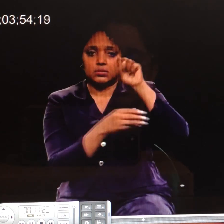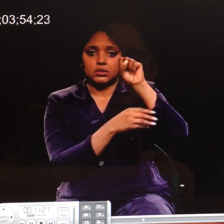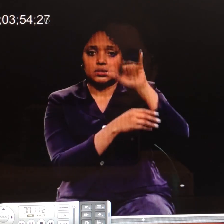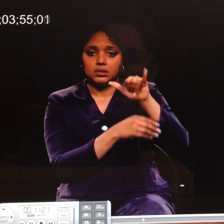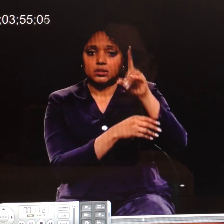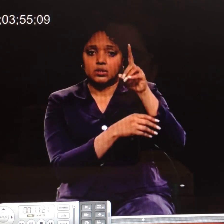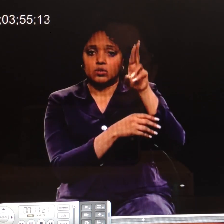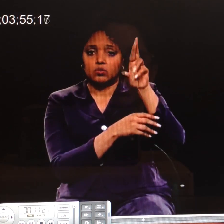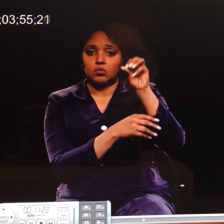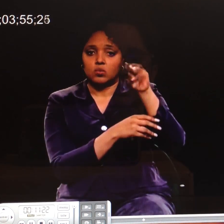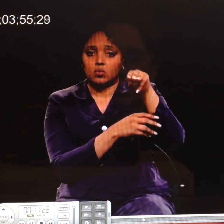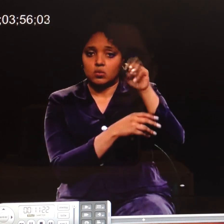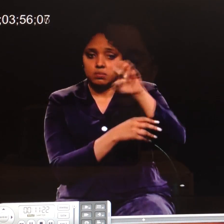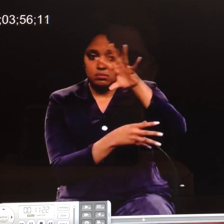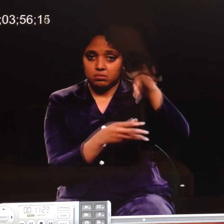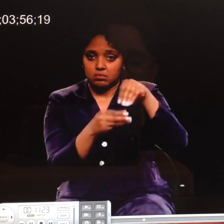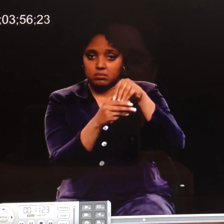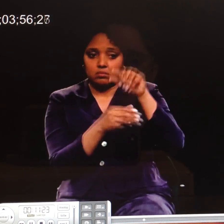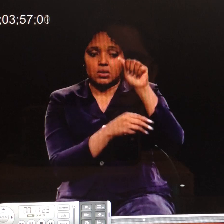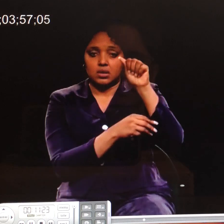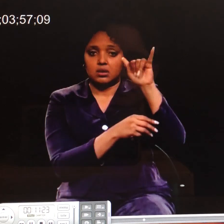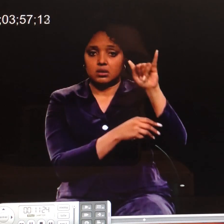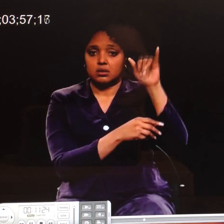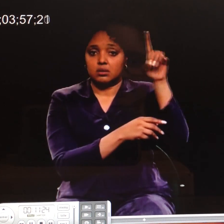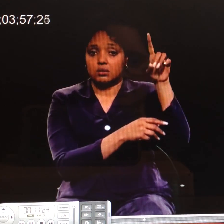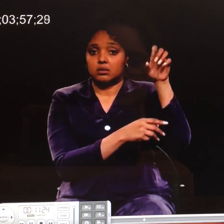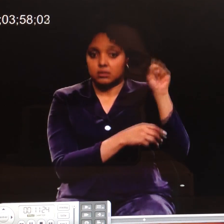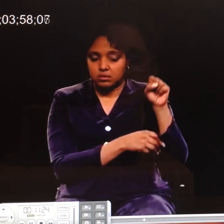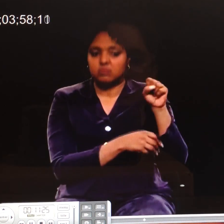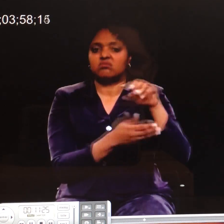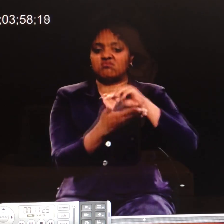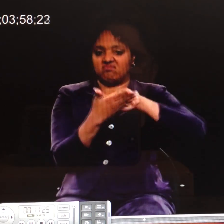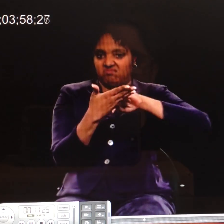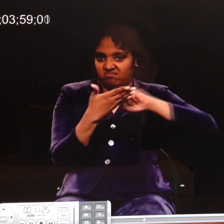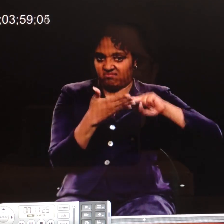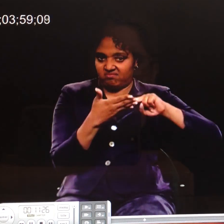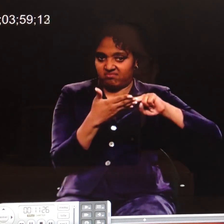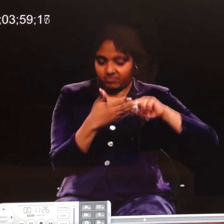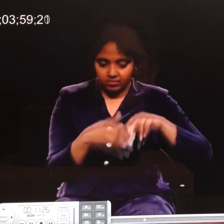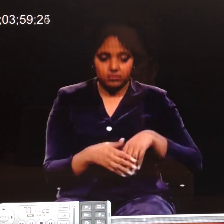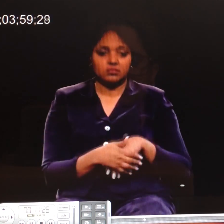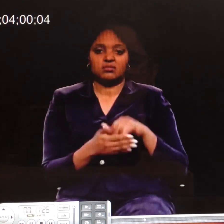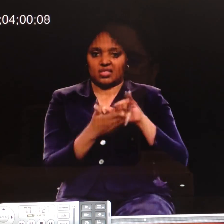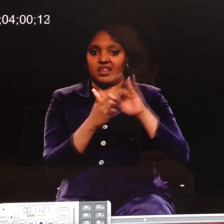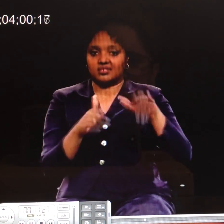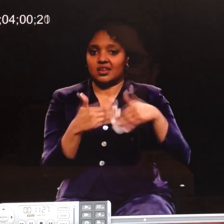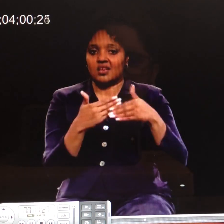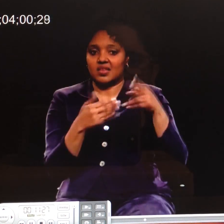immune deficiency syndrome, which is AIDS.